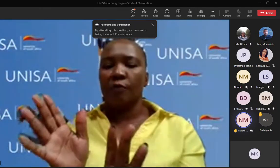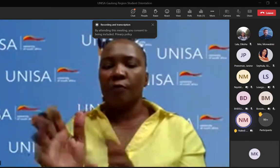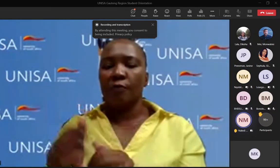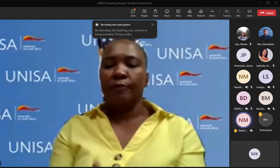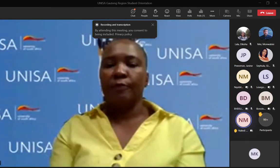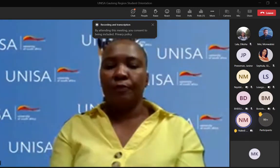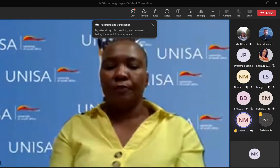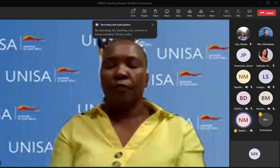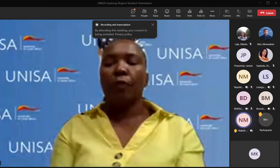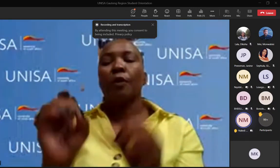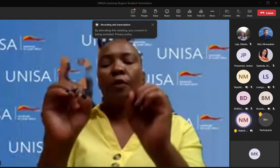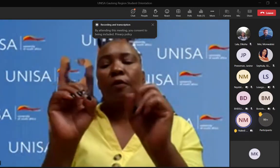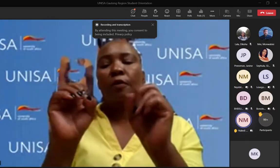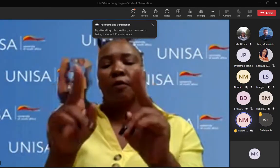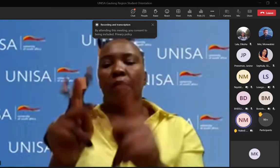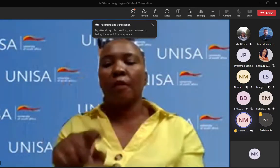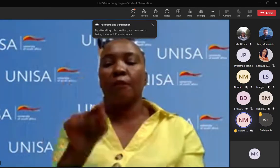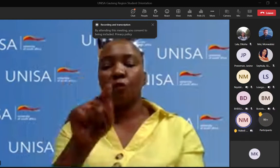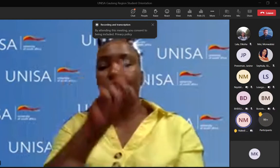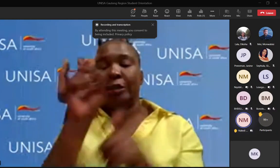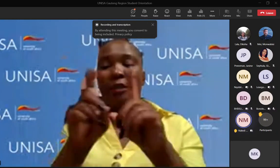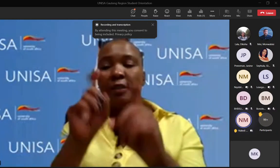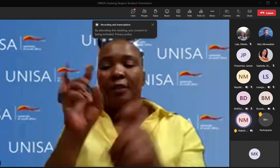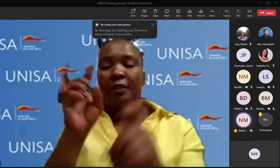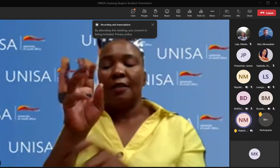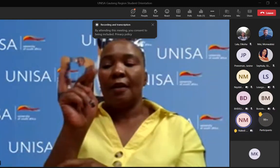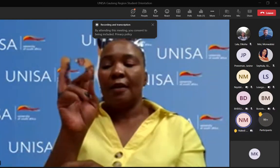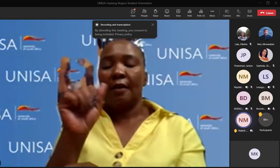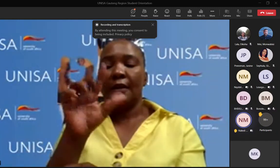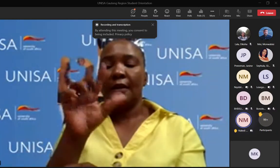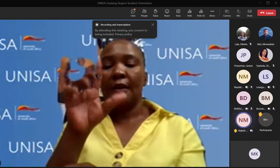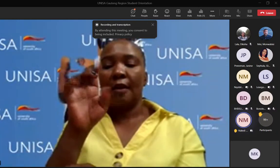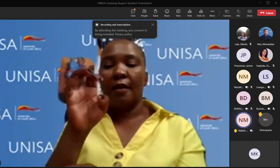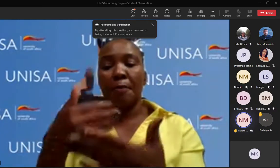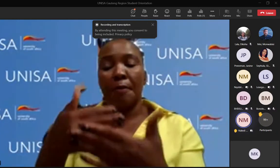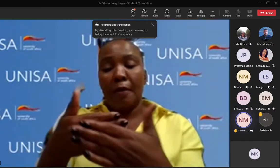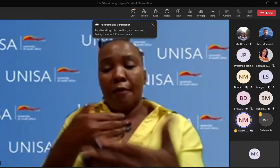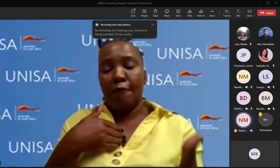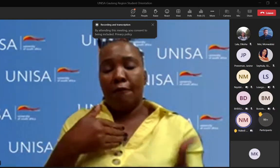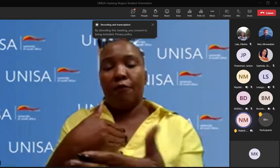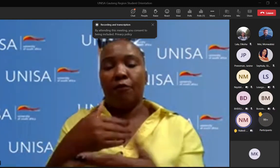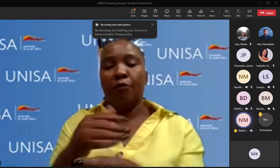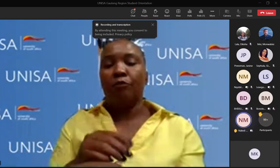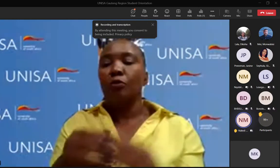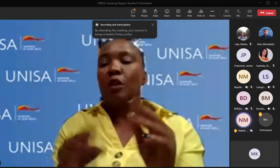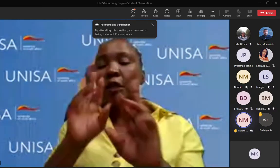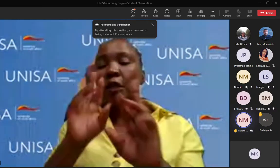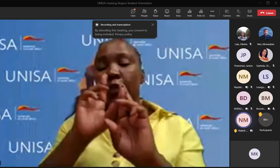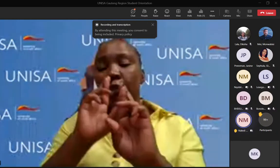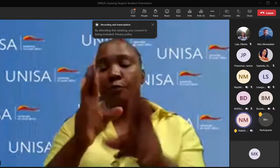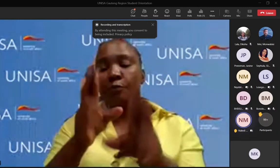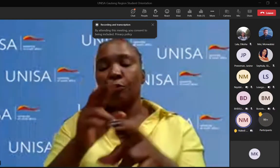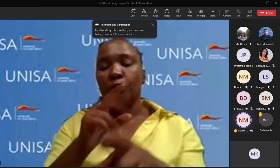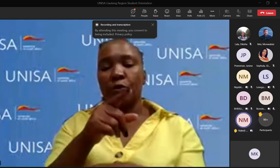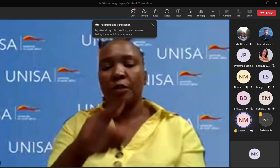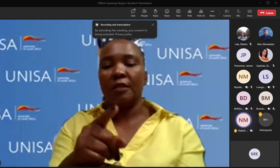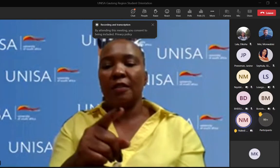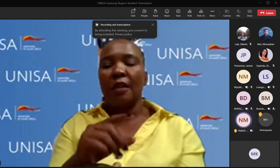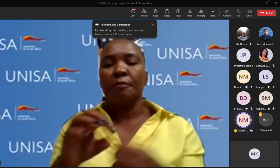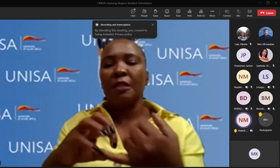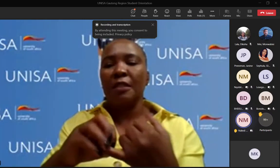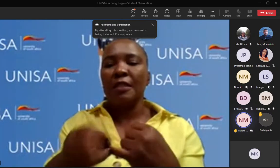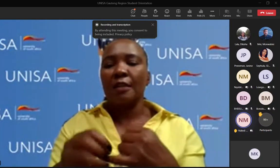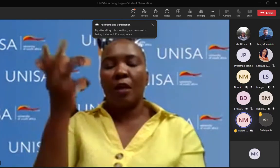okay thank you for your question now lady um but before we respond to that let me just try to address something here